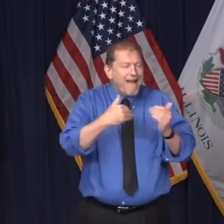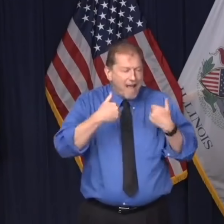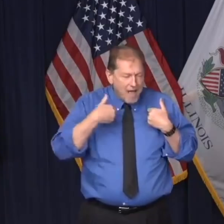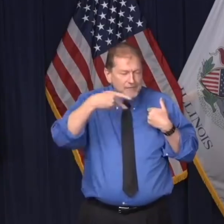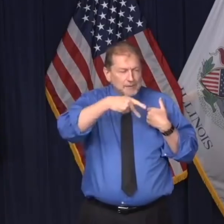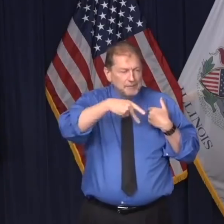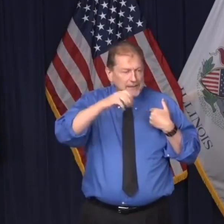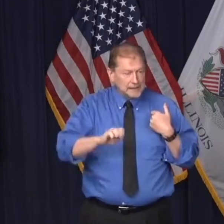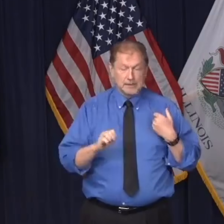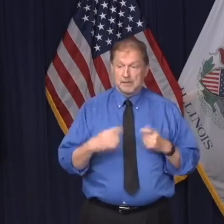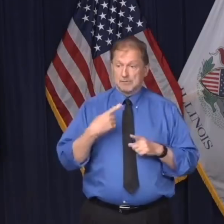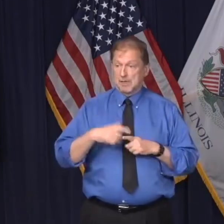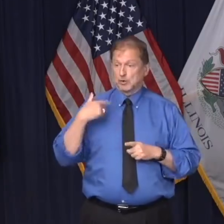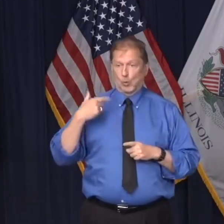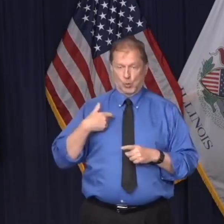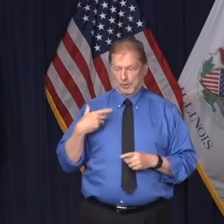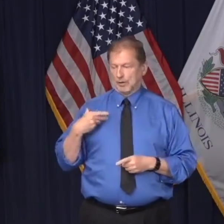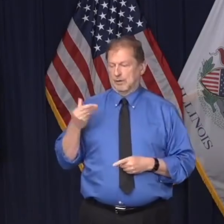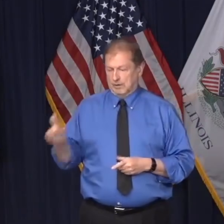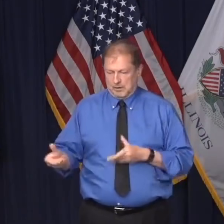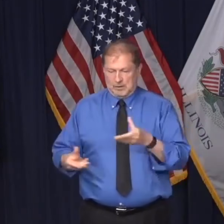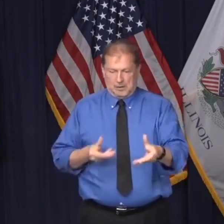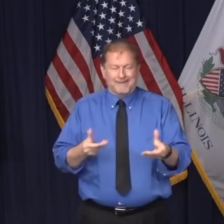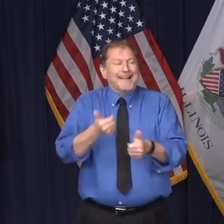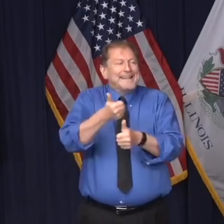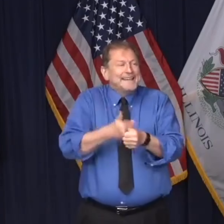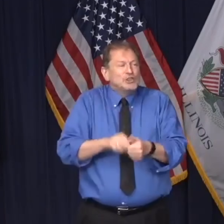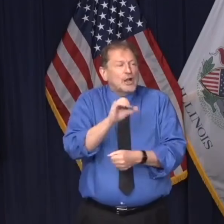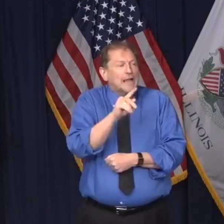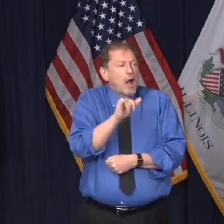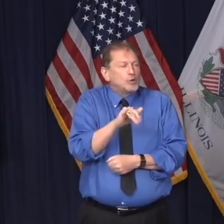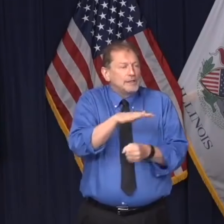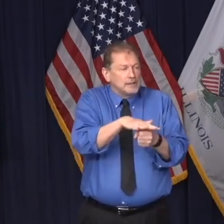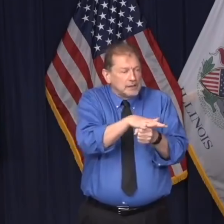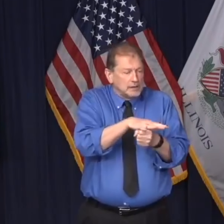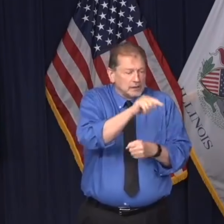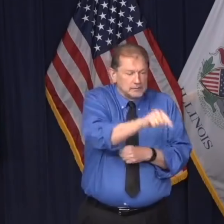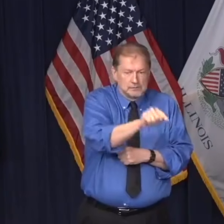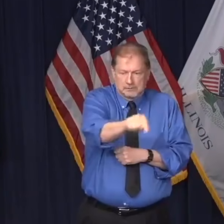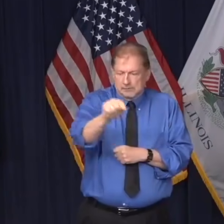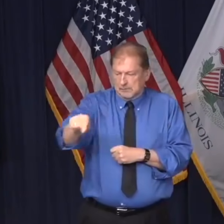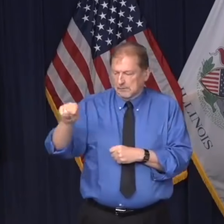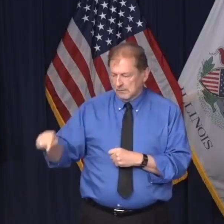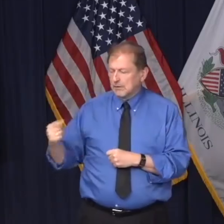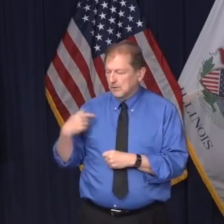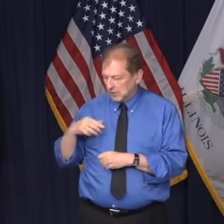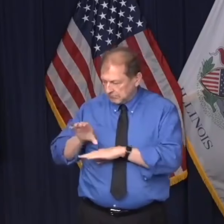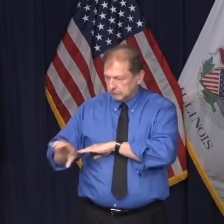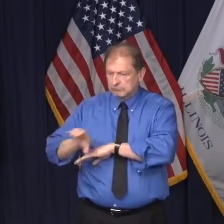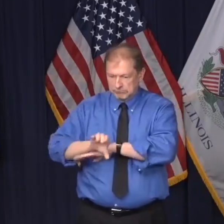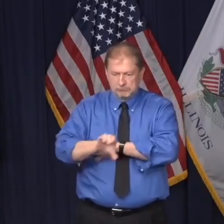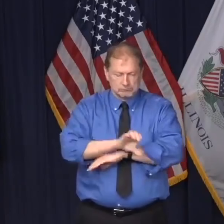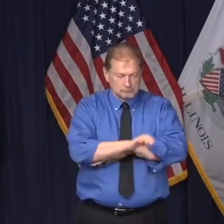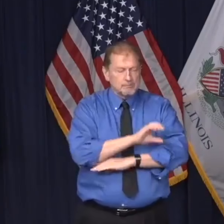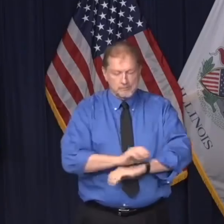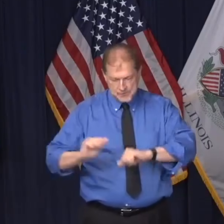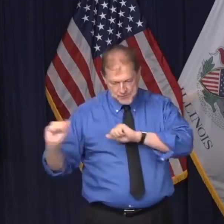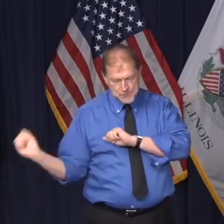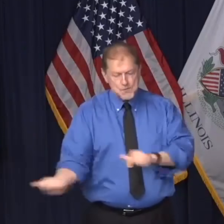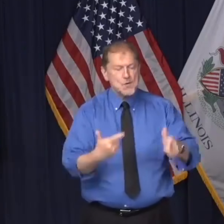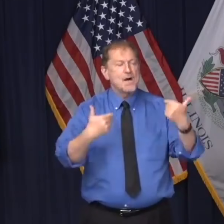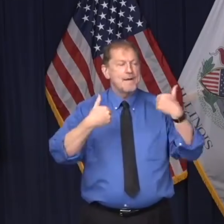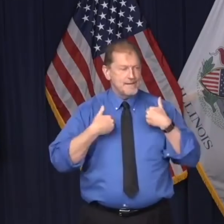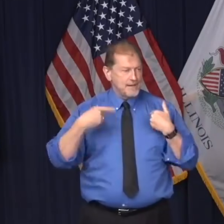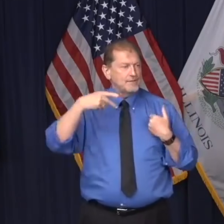as I have said, we have provided to every county health department and to hospitals and others across the state